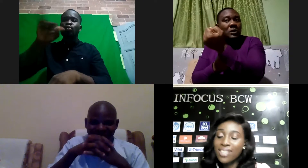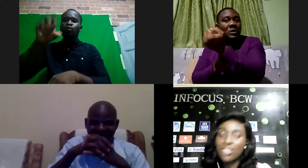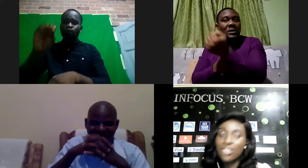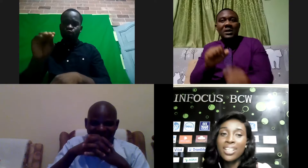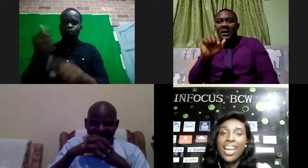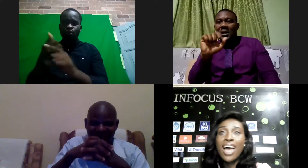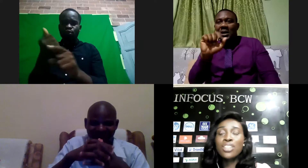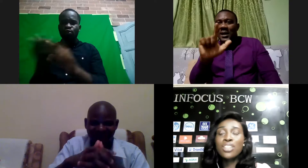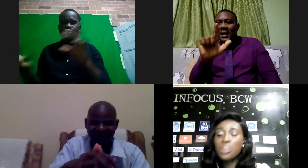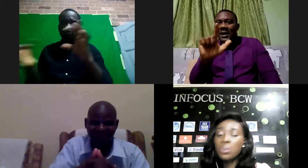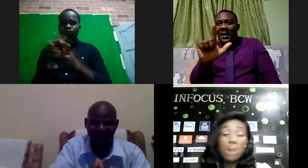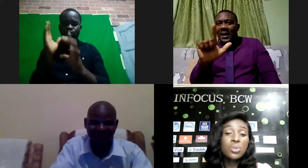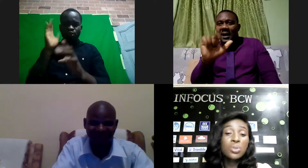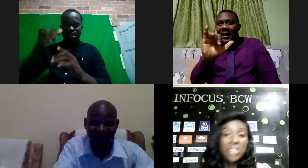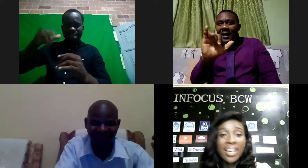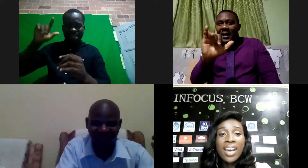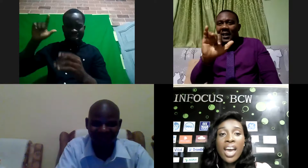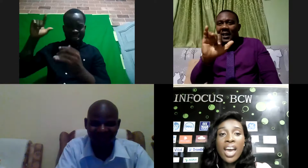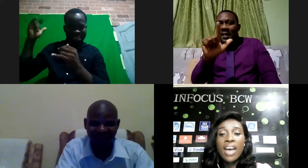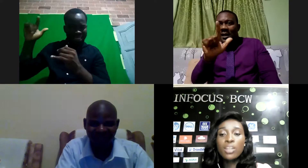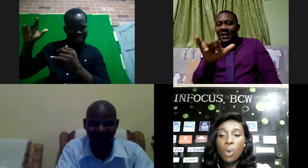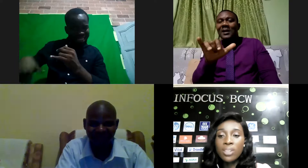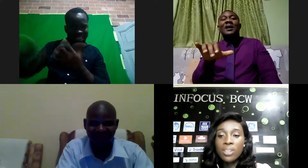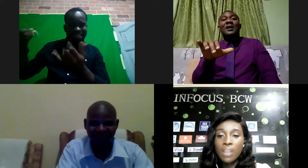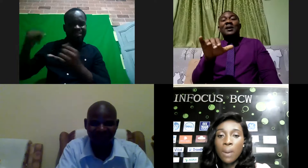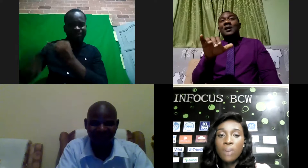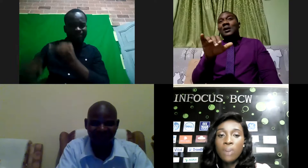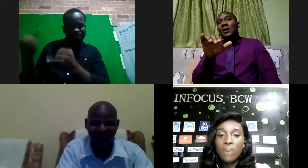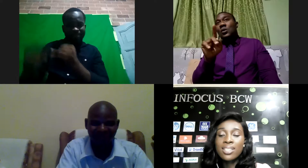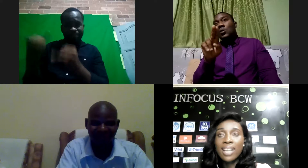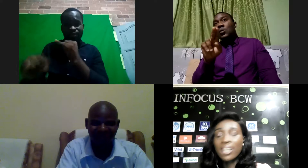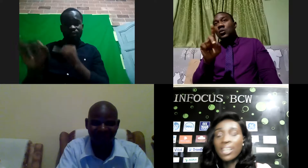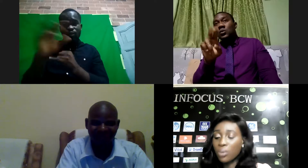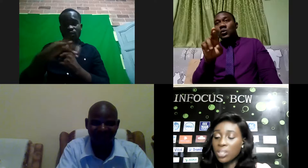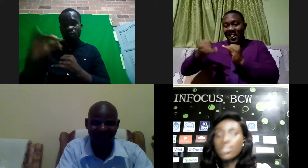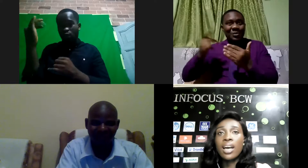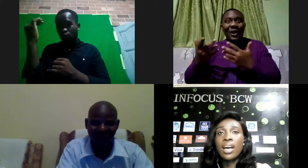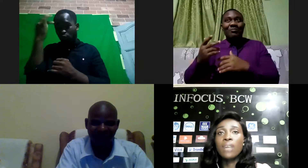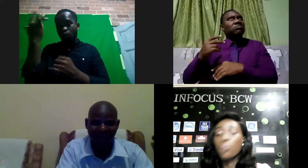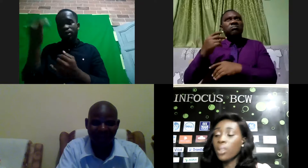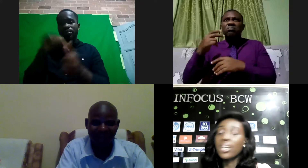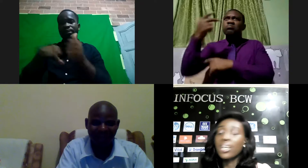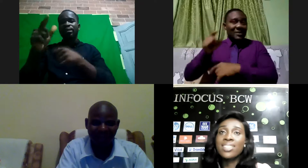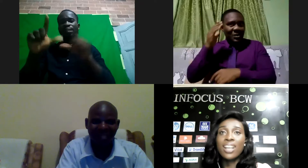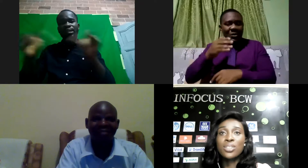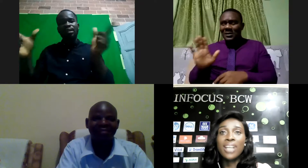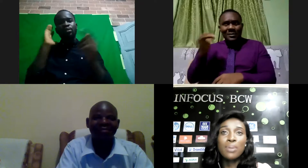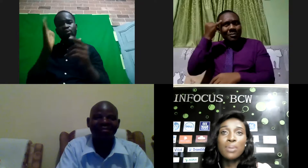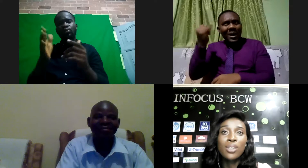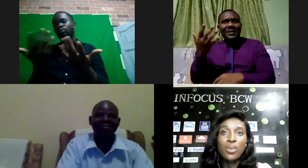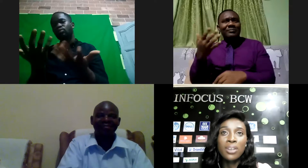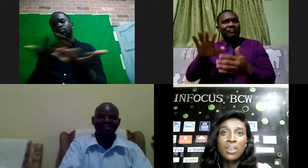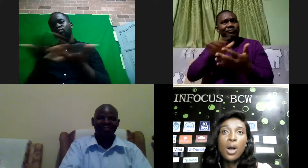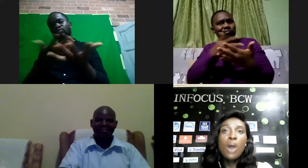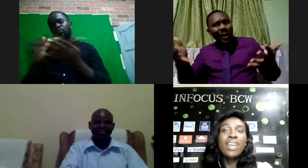last session, and she will also share her thoughts about sign languages and what is actually happening